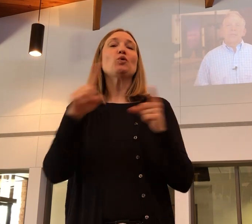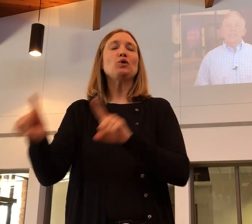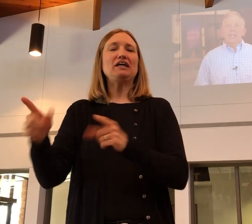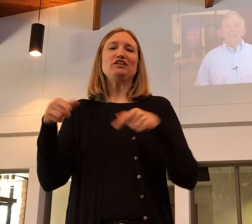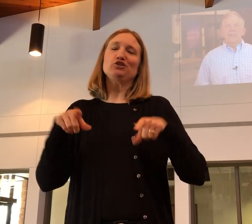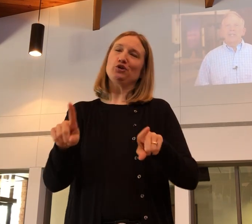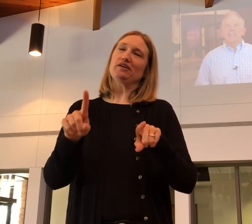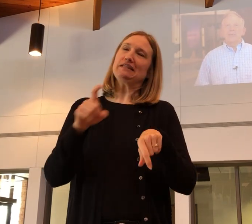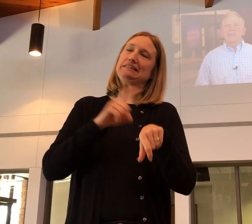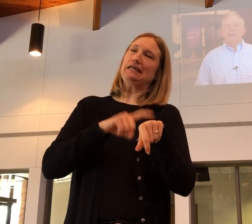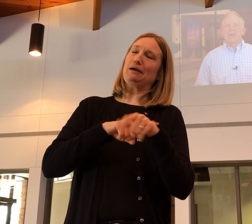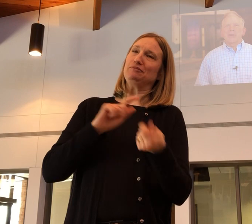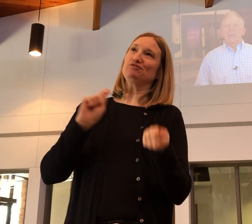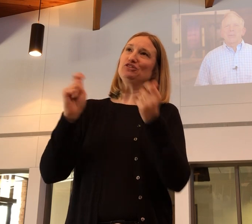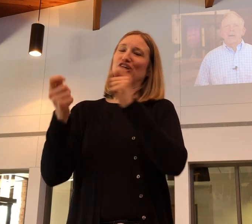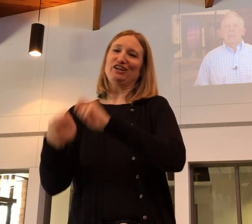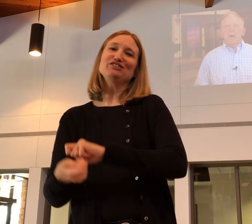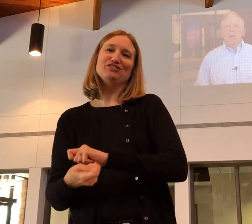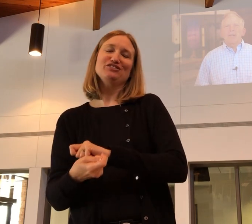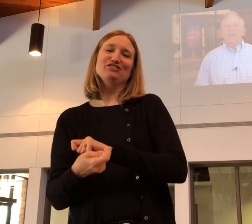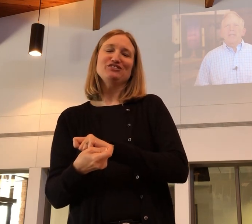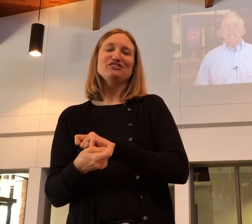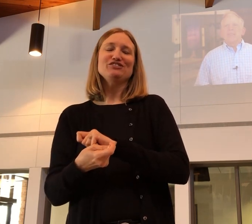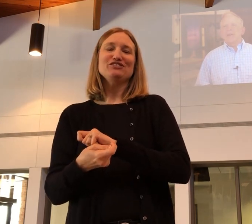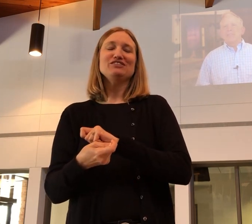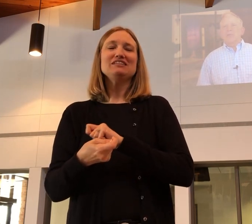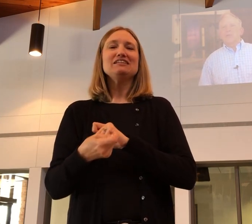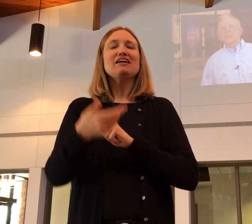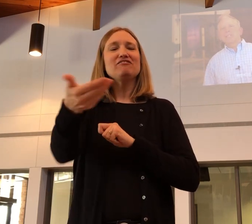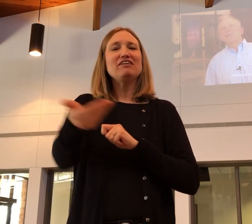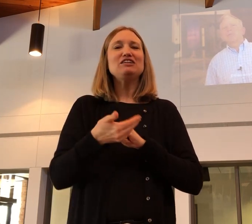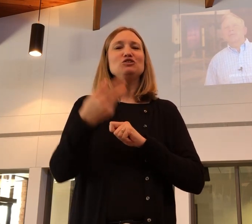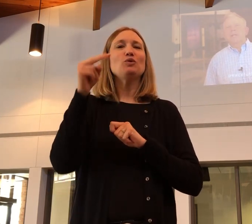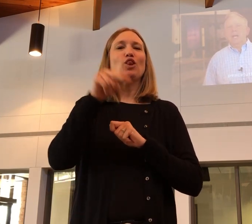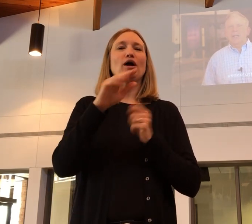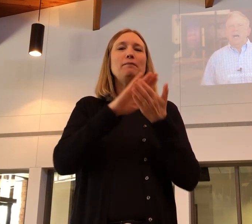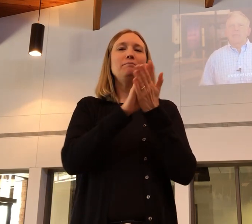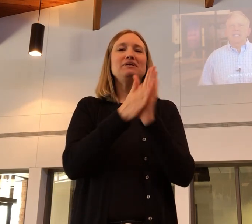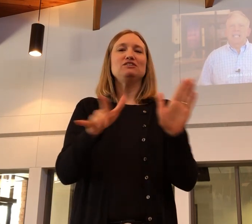this ever-changing ministry that we are part of, invite you to go to